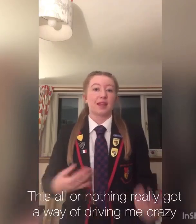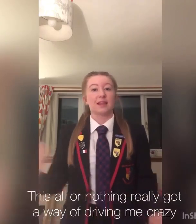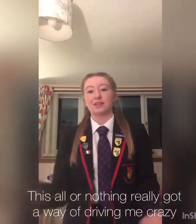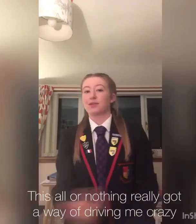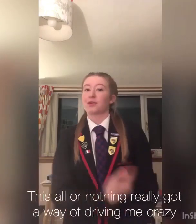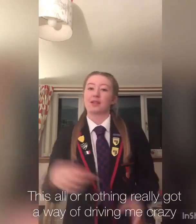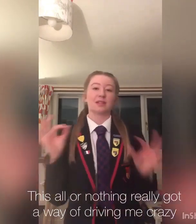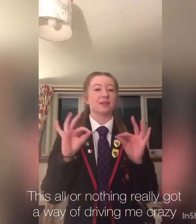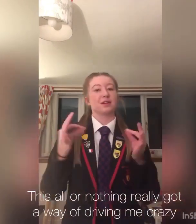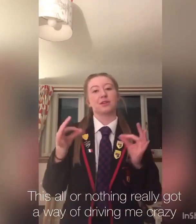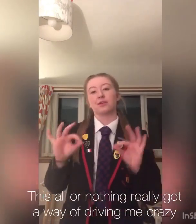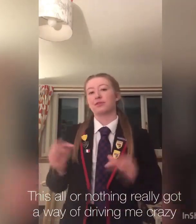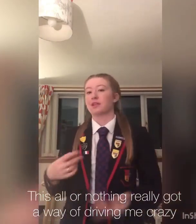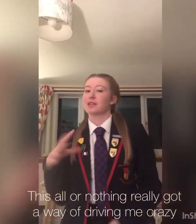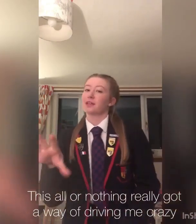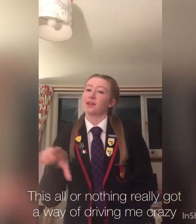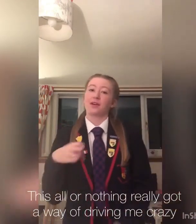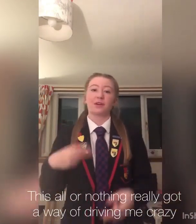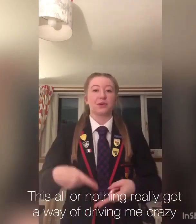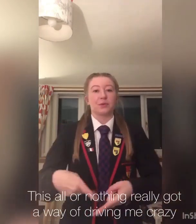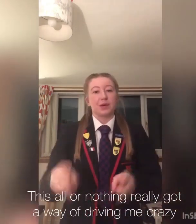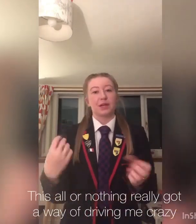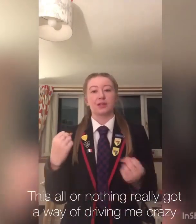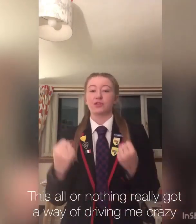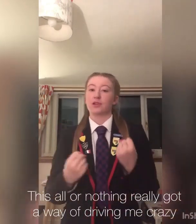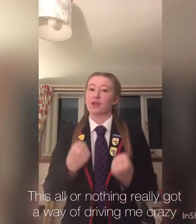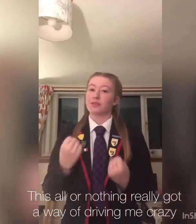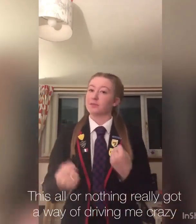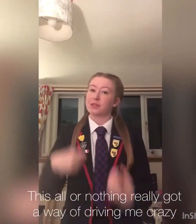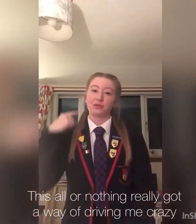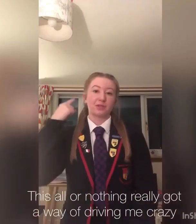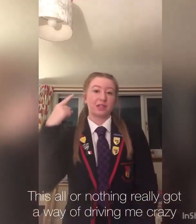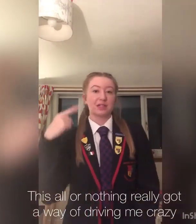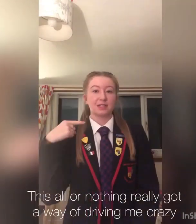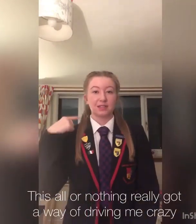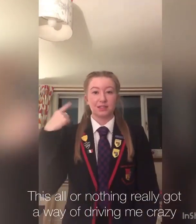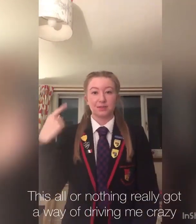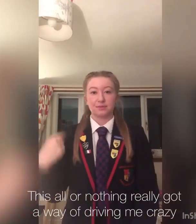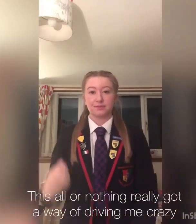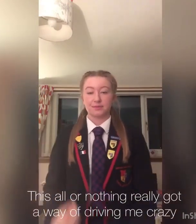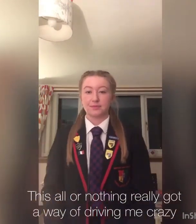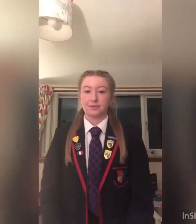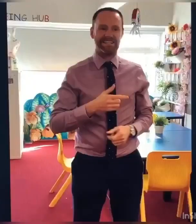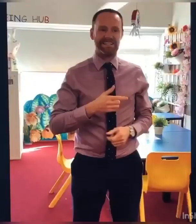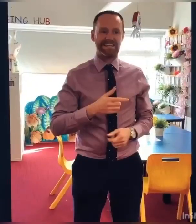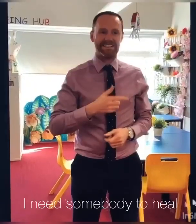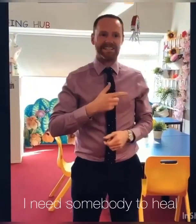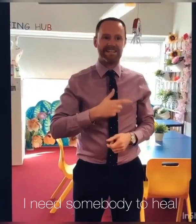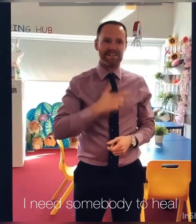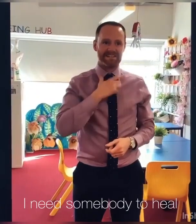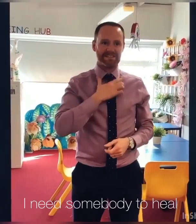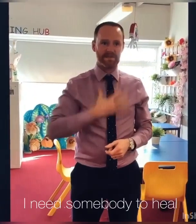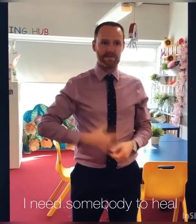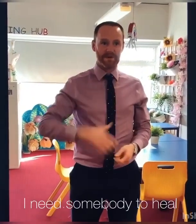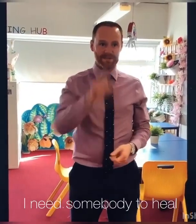This all or nothing really got away, driving me crazy. I need somebody